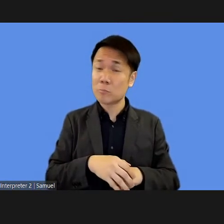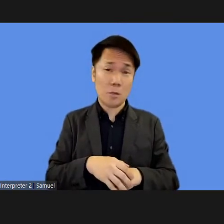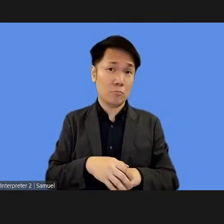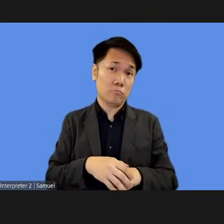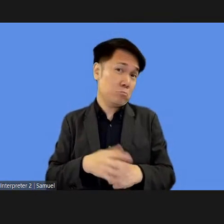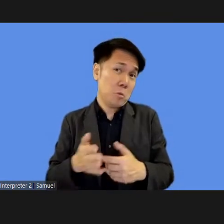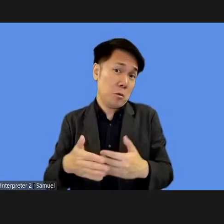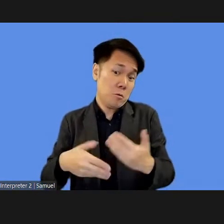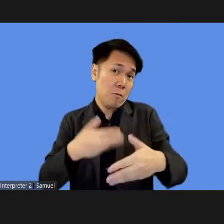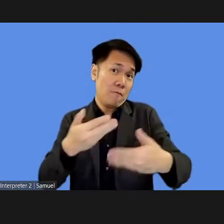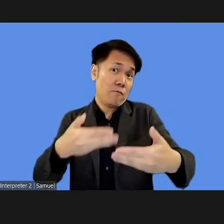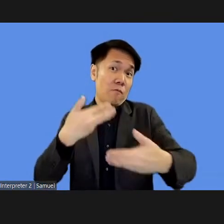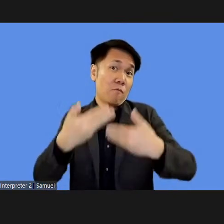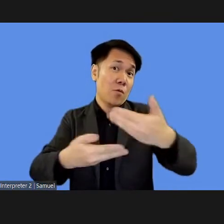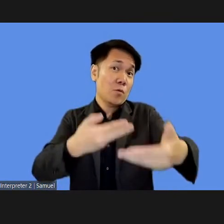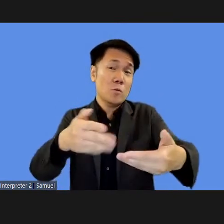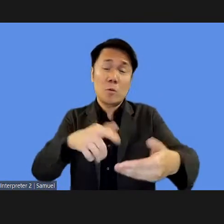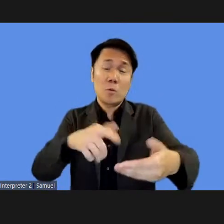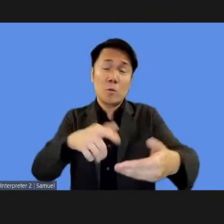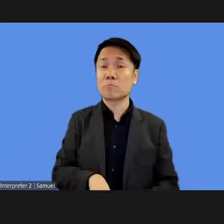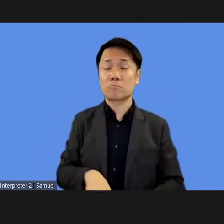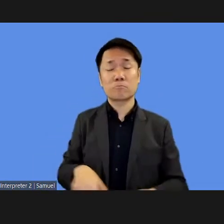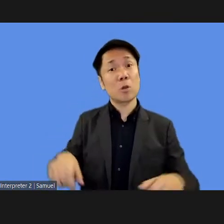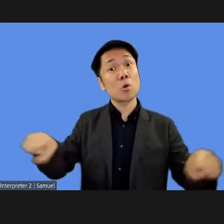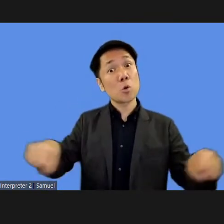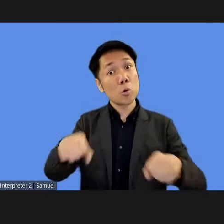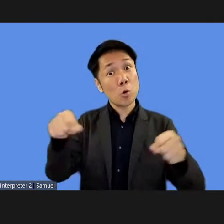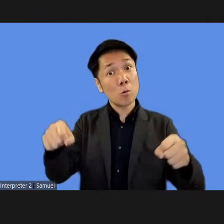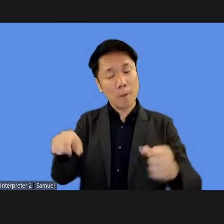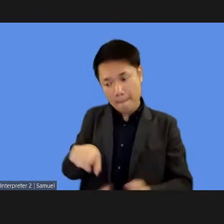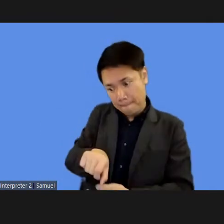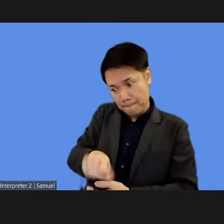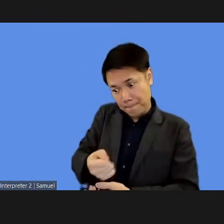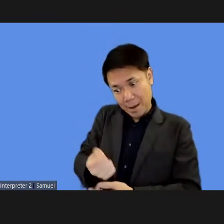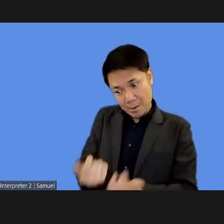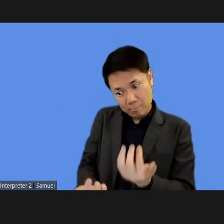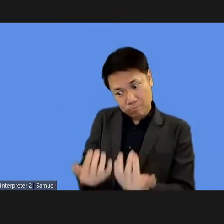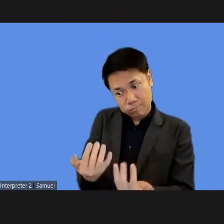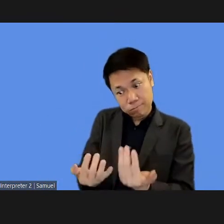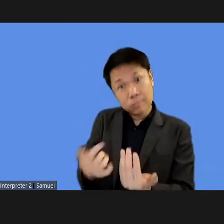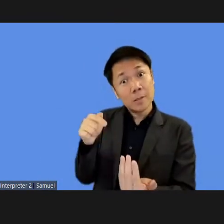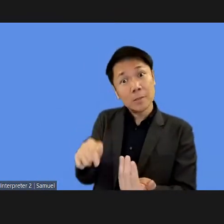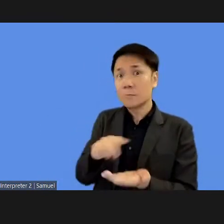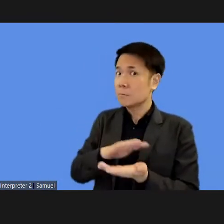without any adverse impact on their health. Thank you.